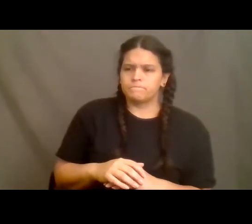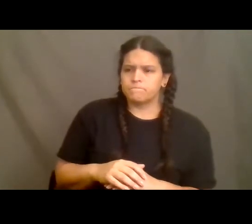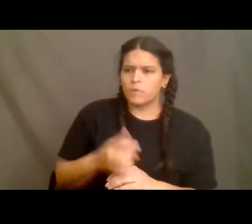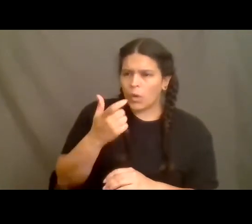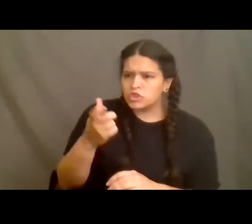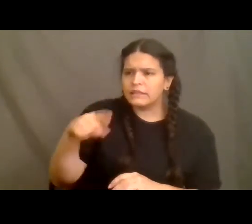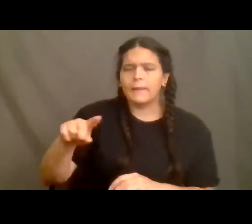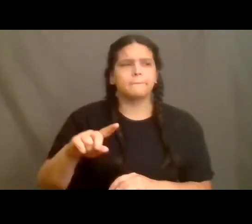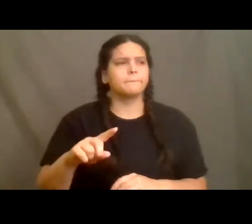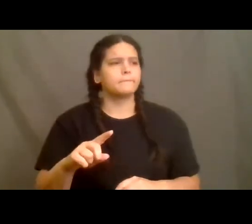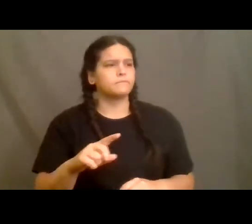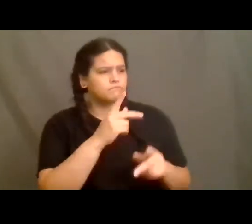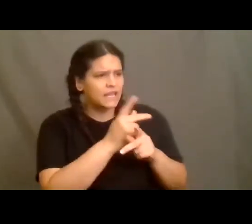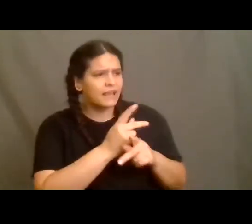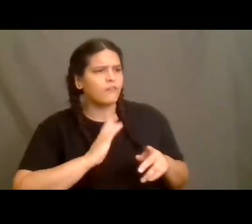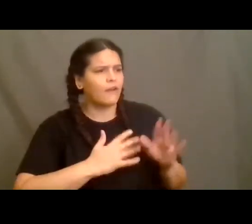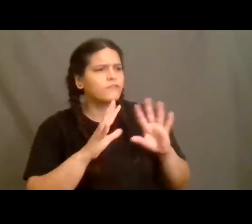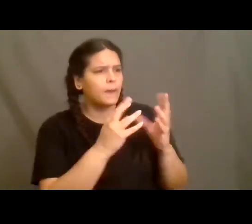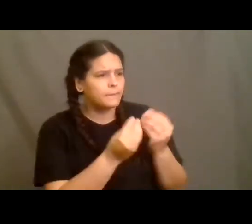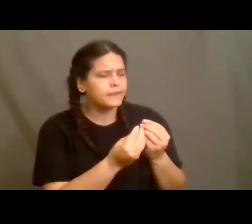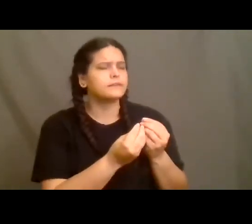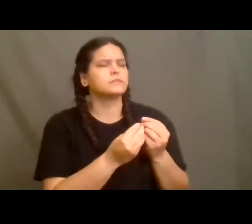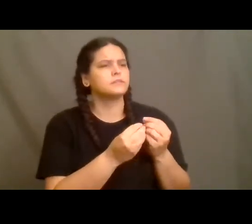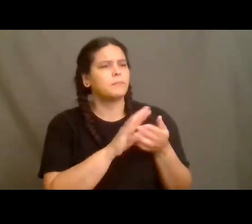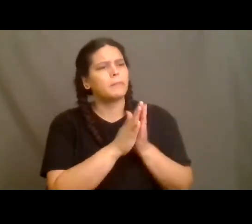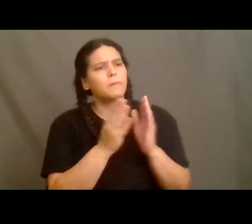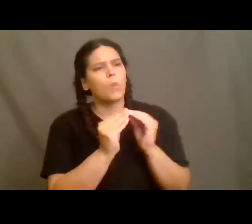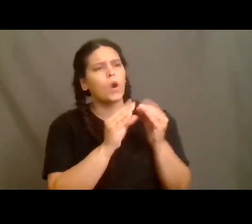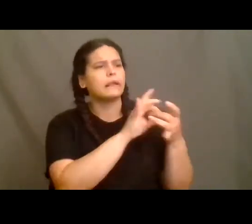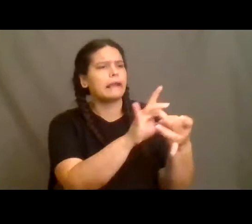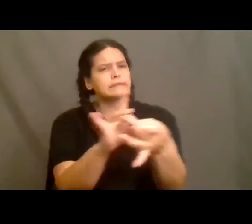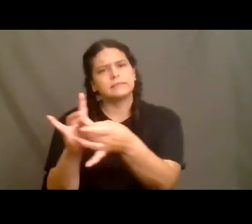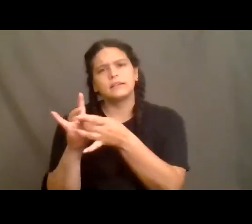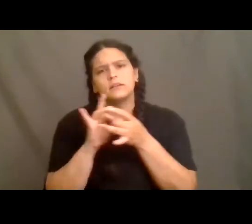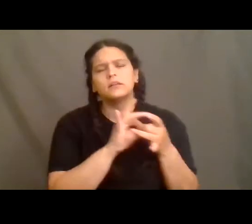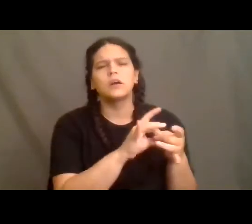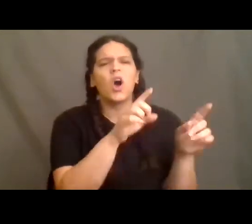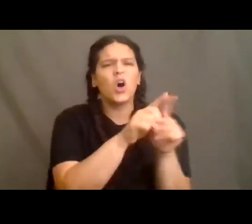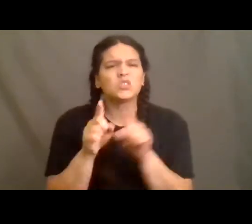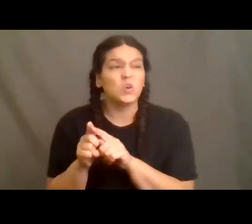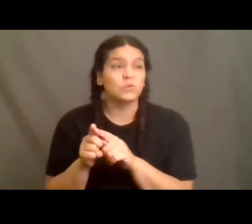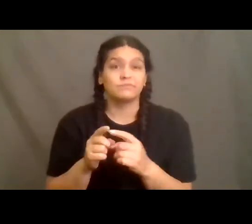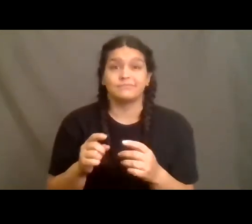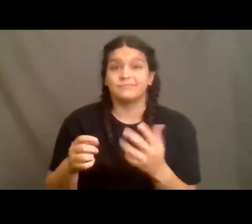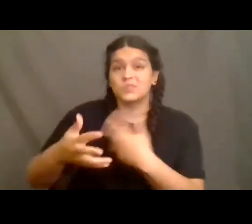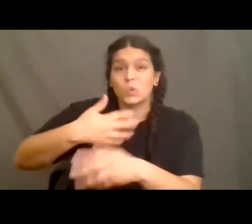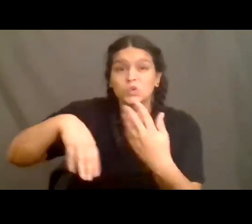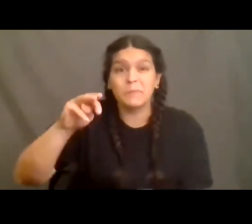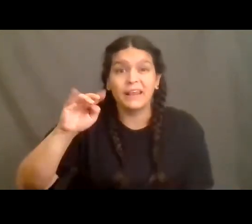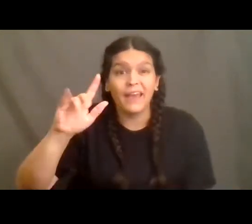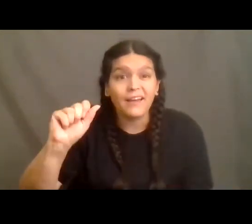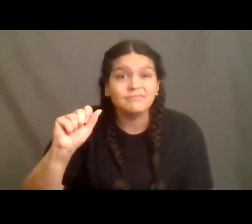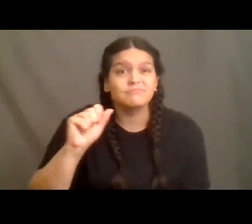as we're home and we're becoming more connected. And also through even social media, as